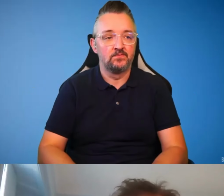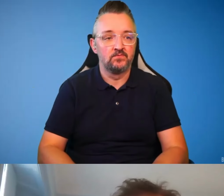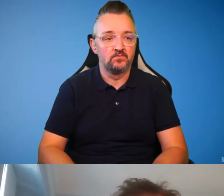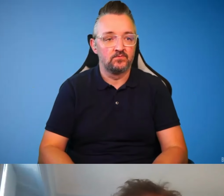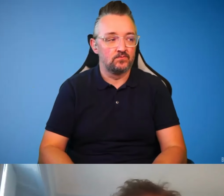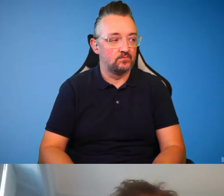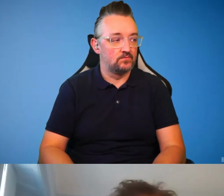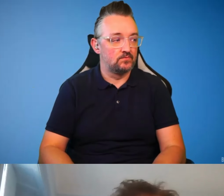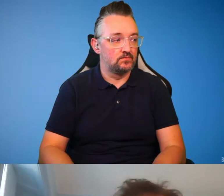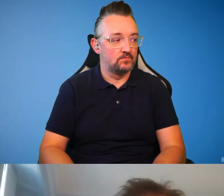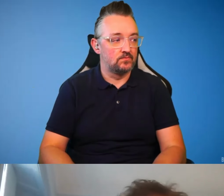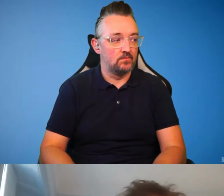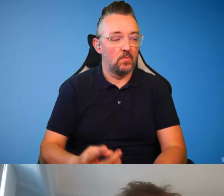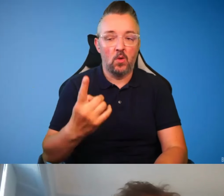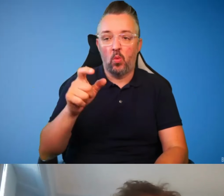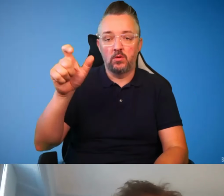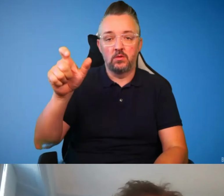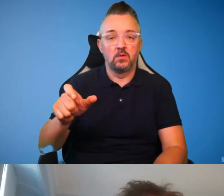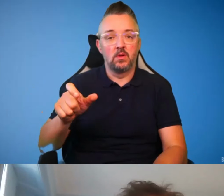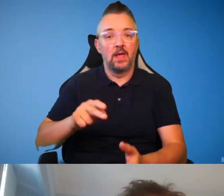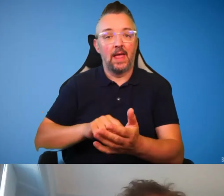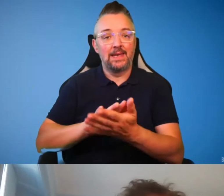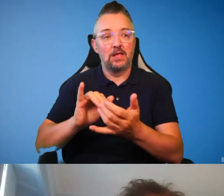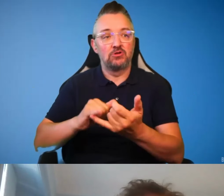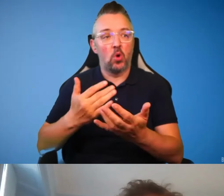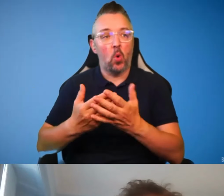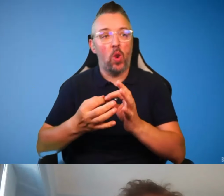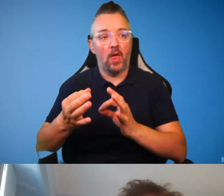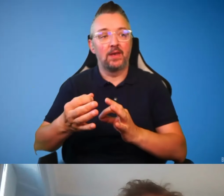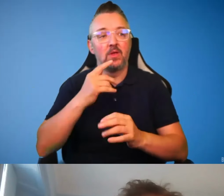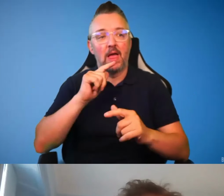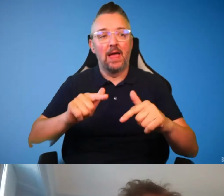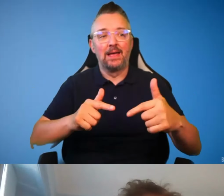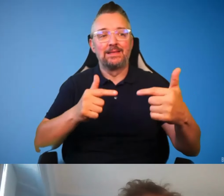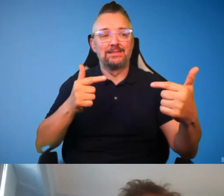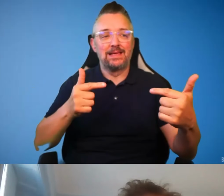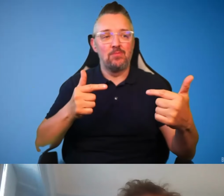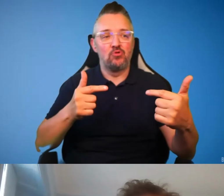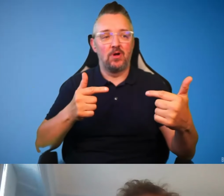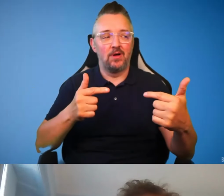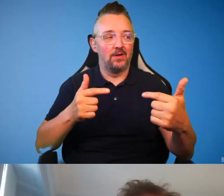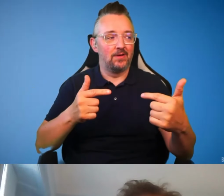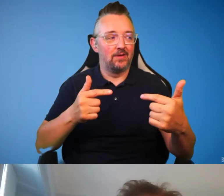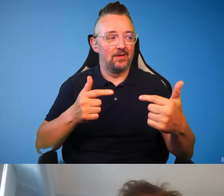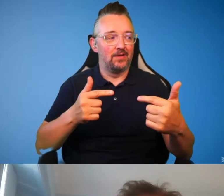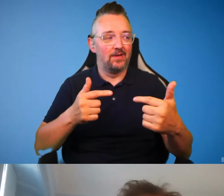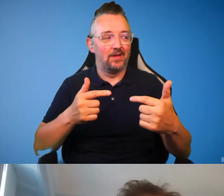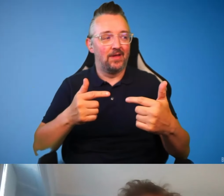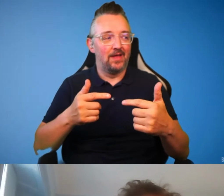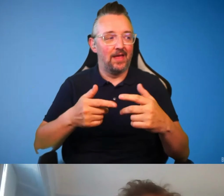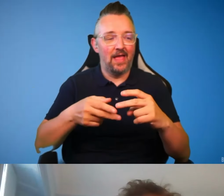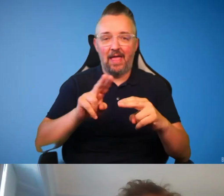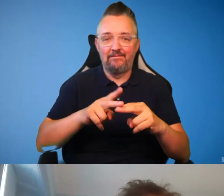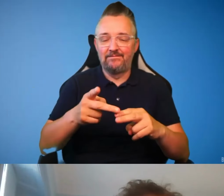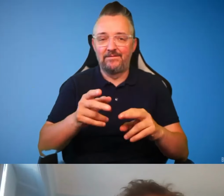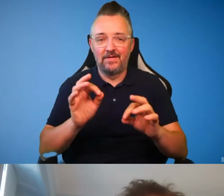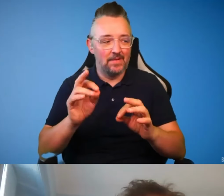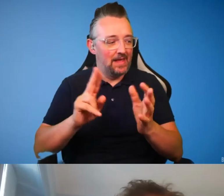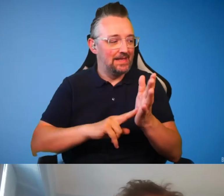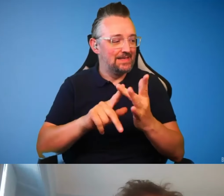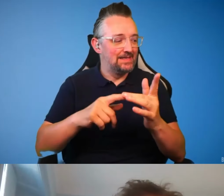We have a colleague from the NHS online who said he'll stay off camera unless there's a Nikki-shaped question and answer that comes in, and this Nikki might